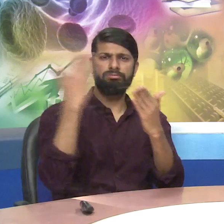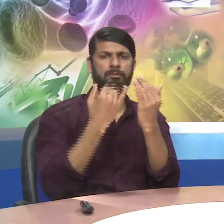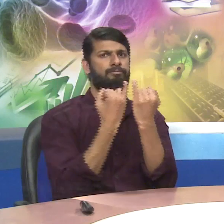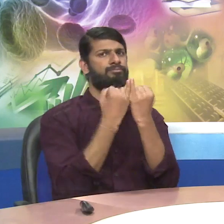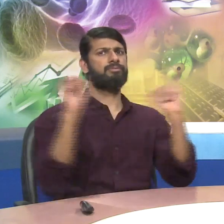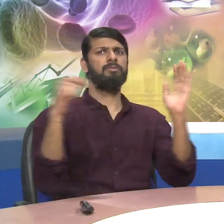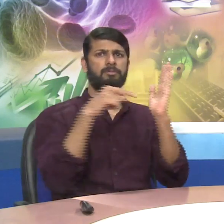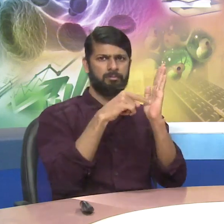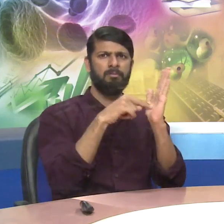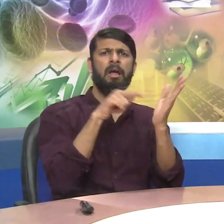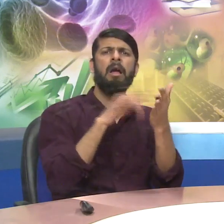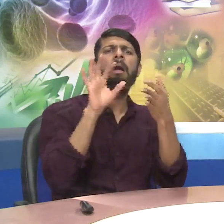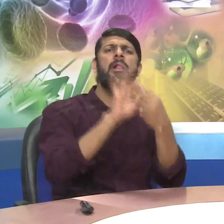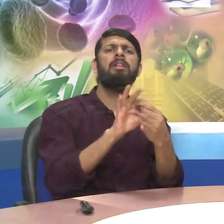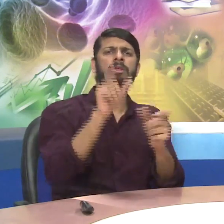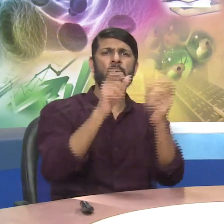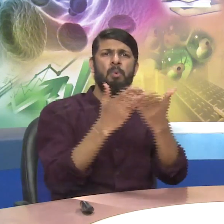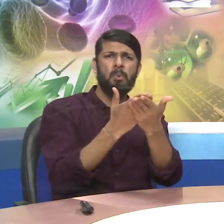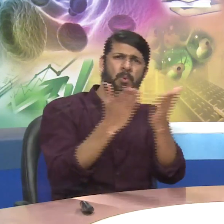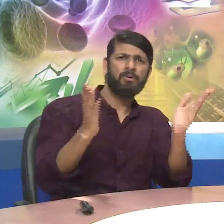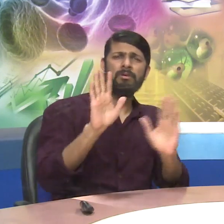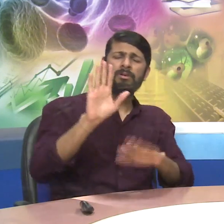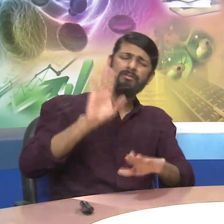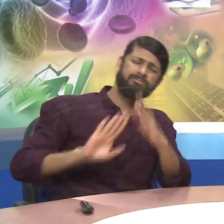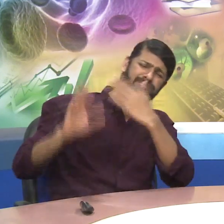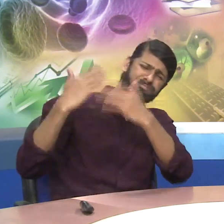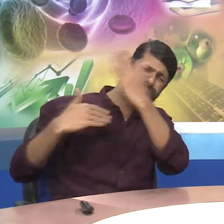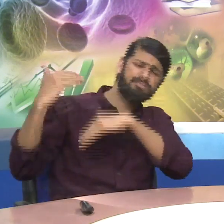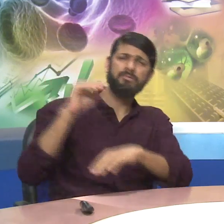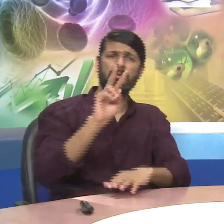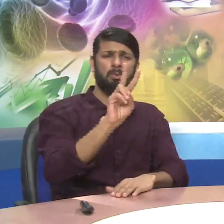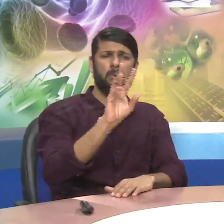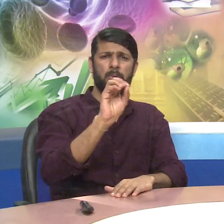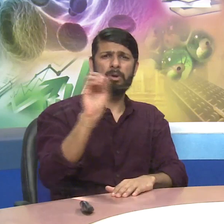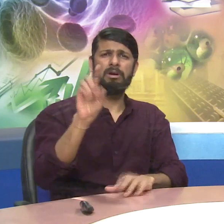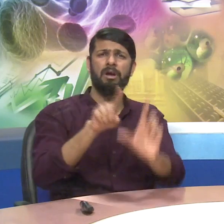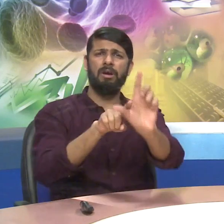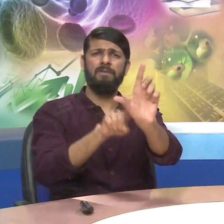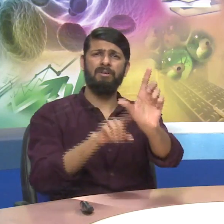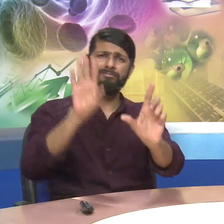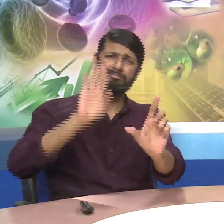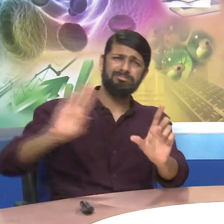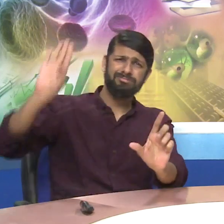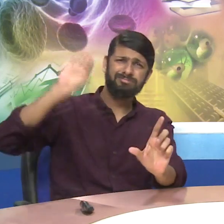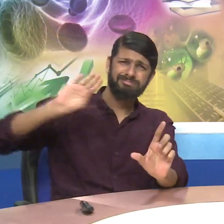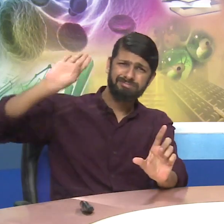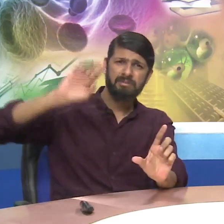The Constitution of Independent India was framed in the background